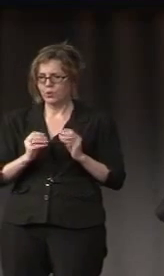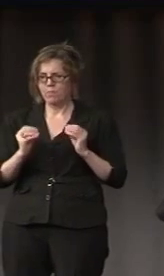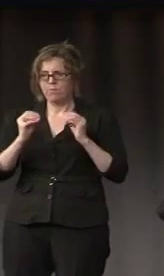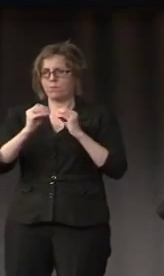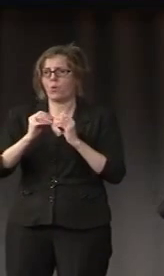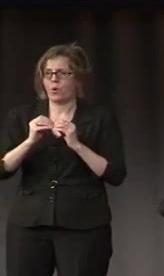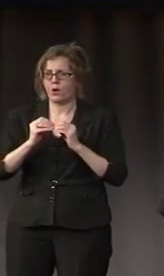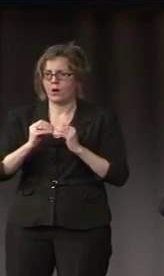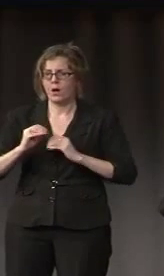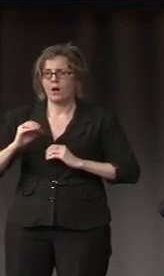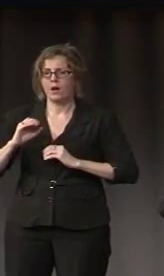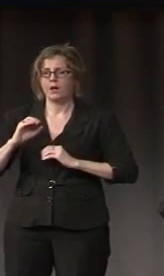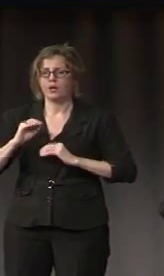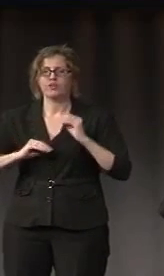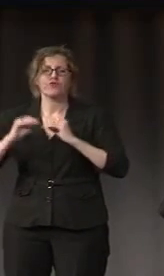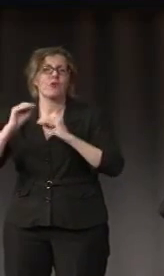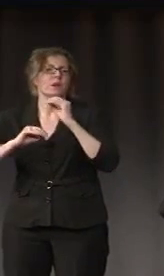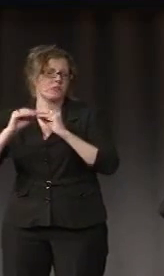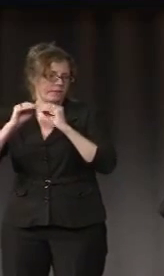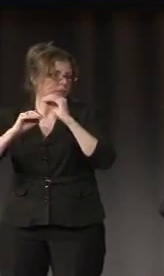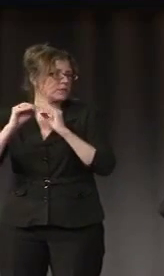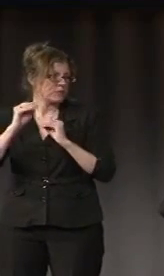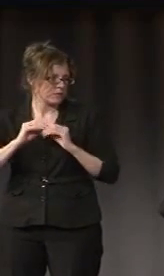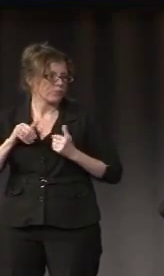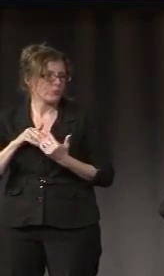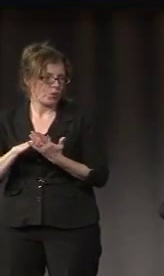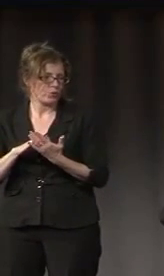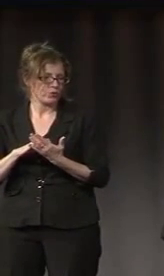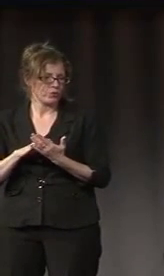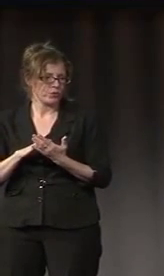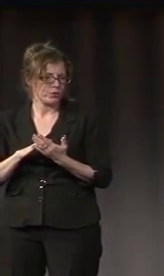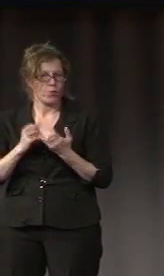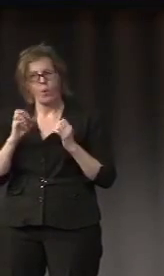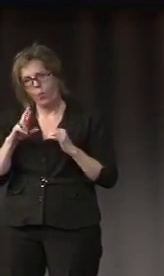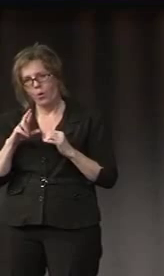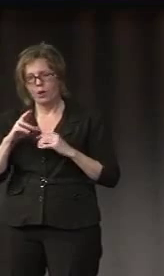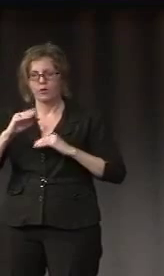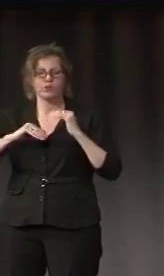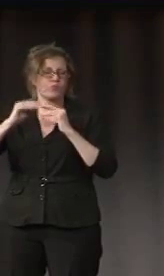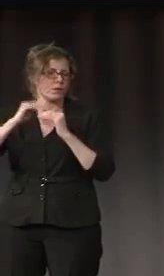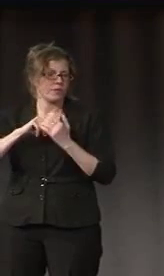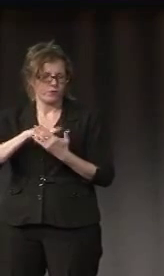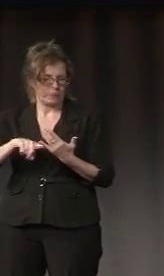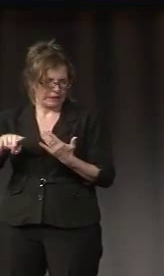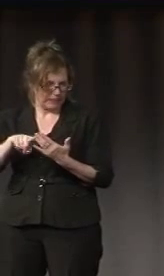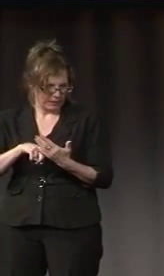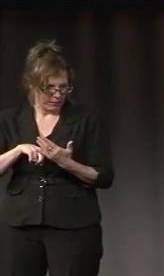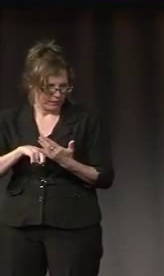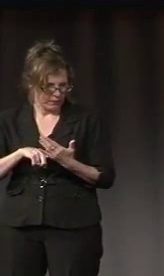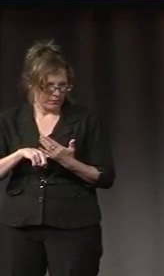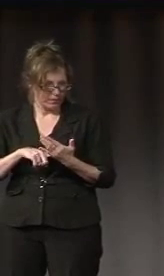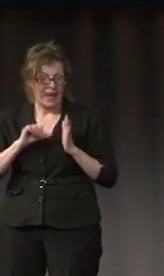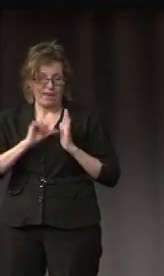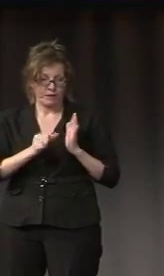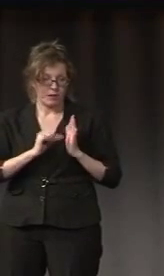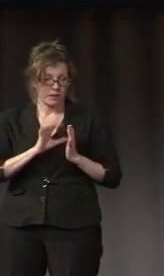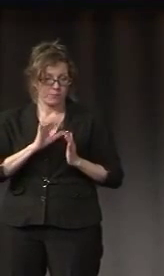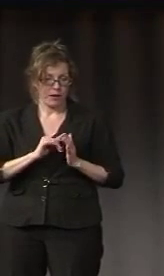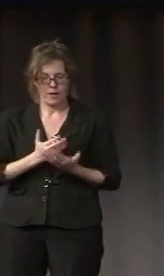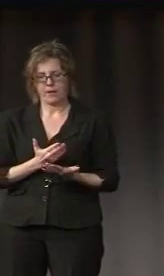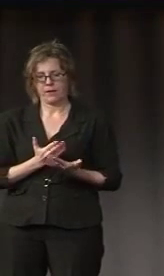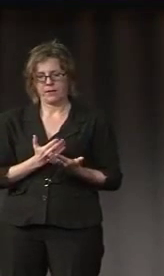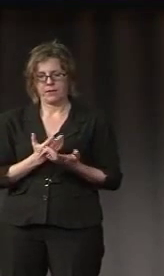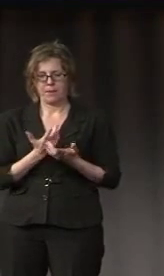or rather a mode of constructive critique, as emphasized in From Matters of Fact to Matters of Concern. And I know that's